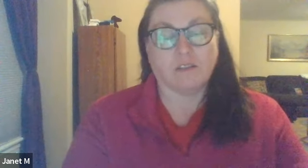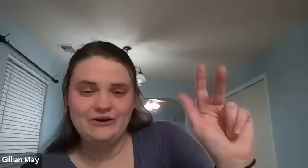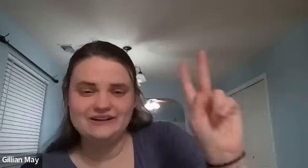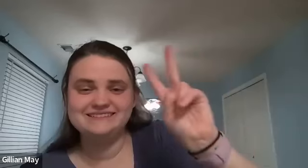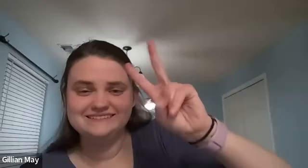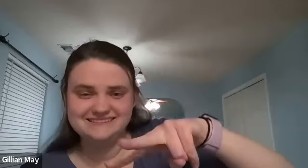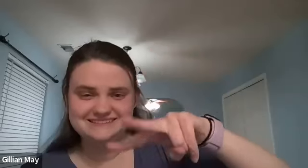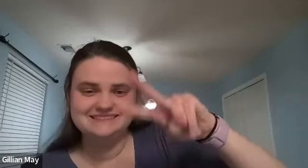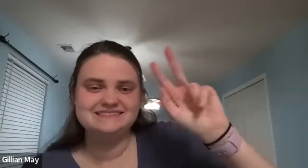Or.